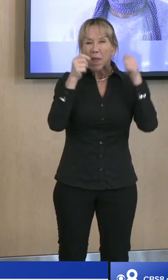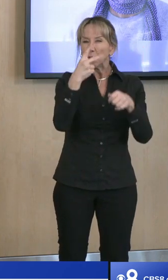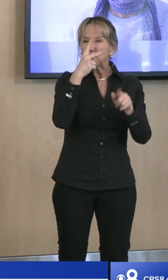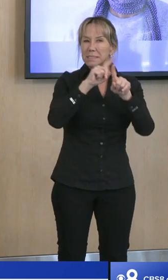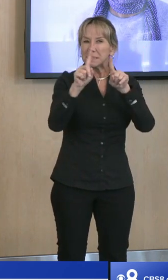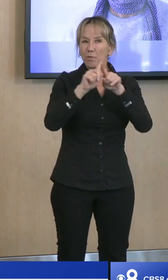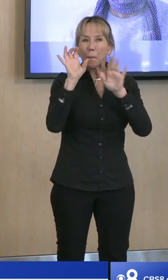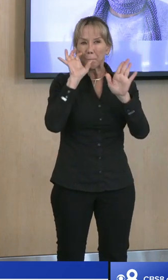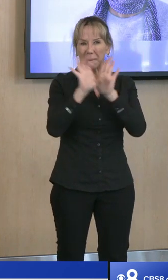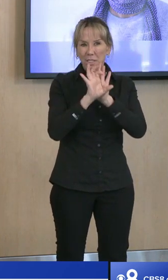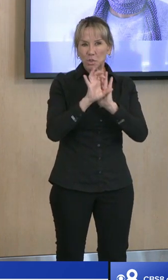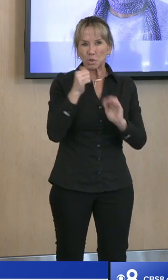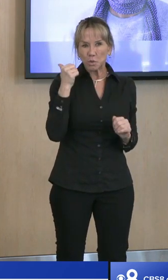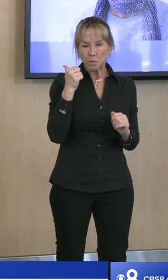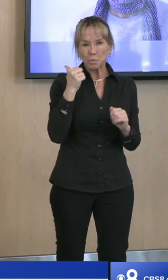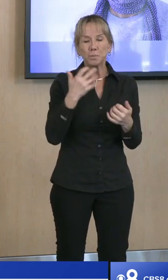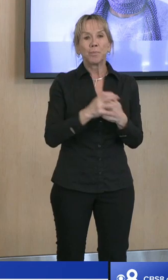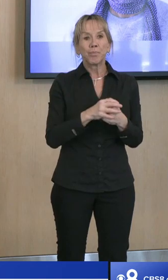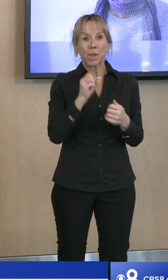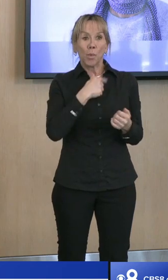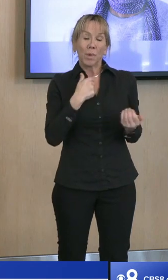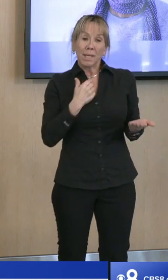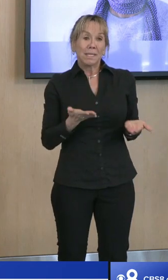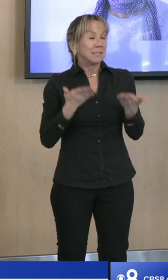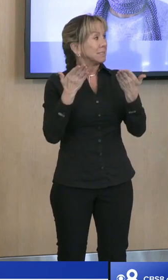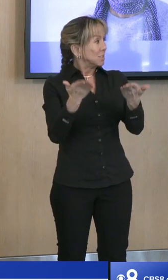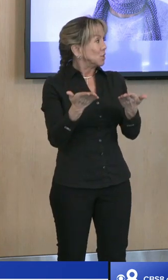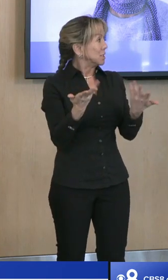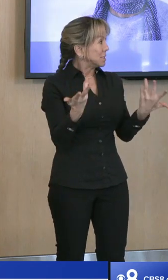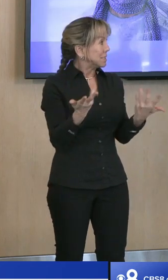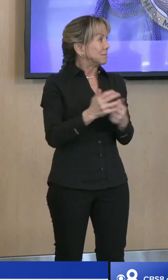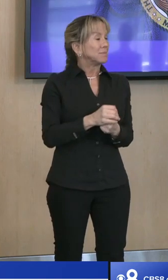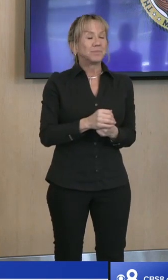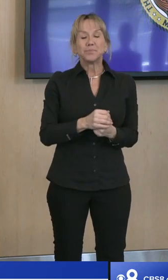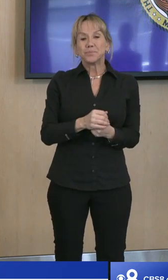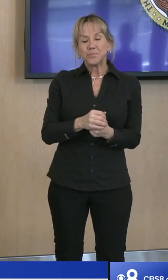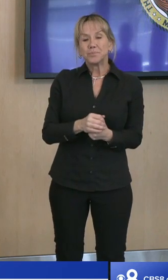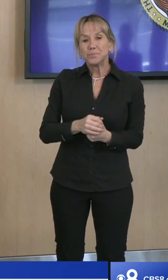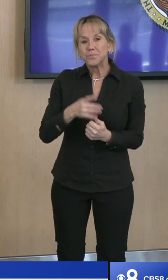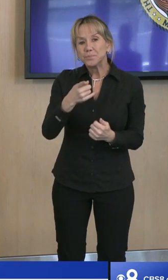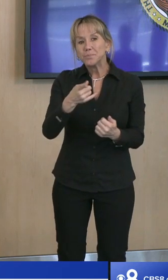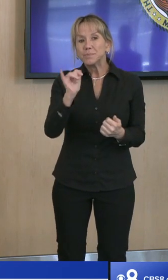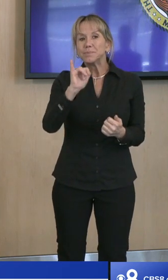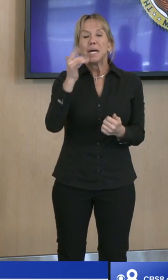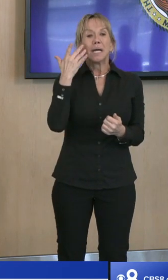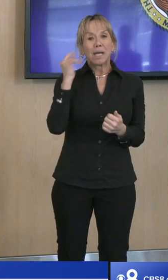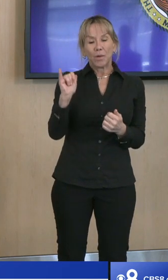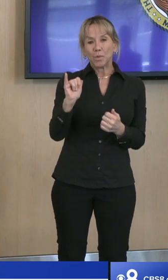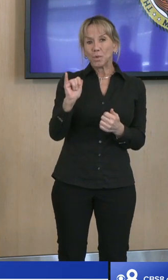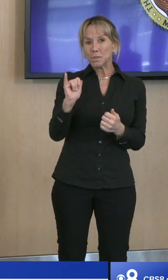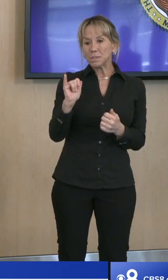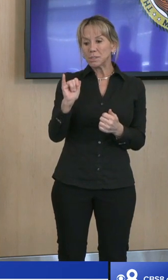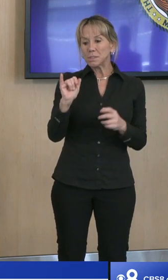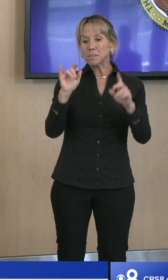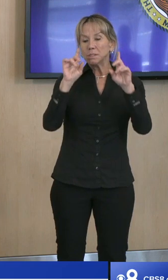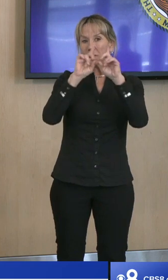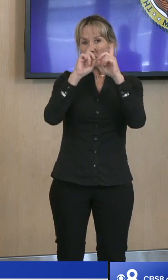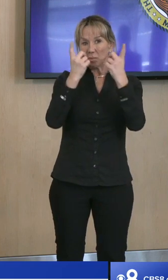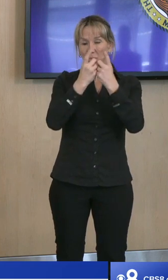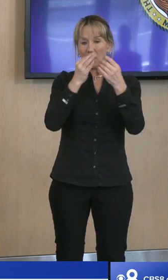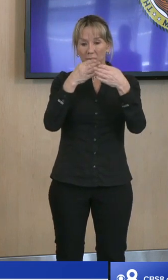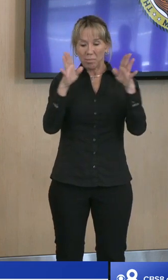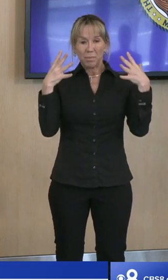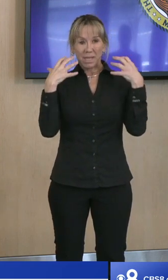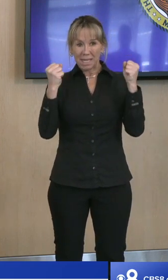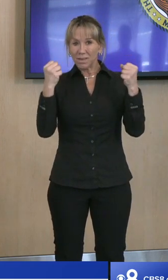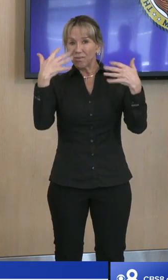So that is our suggestion to these categories. And as stated by the California Department of Public Health, anyone in the